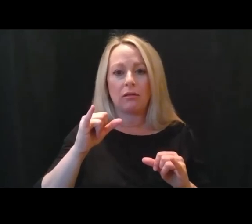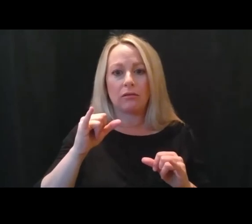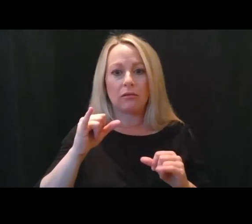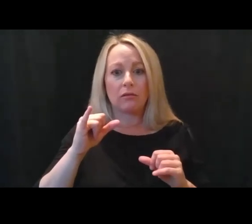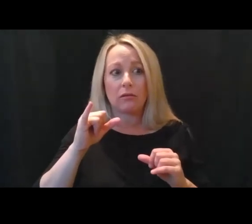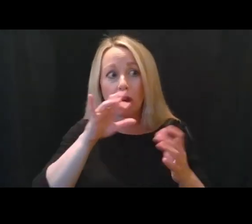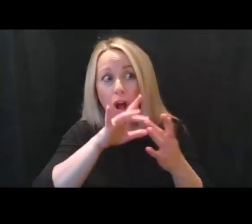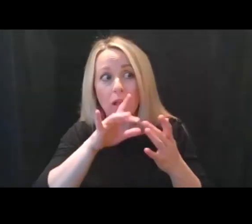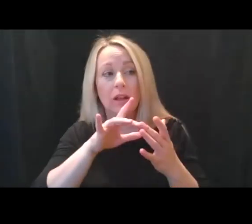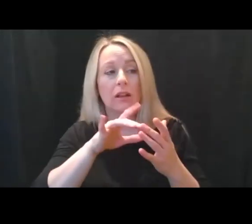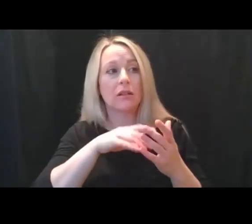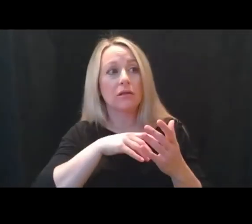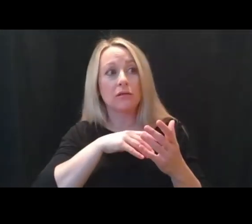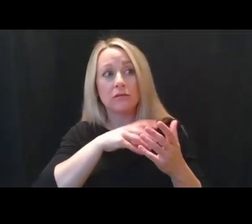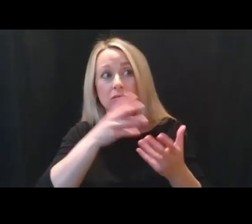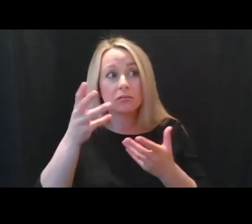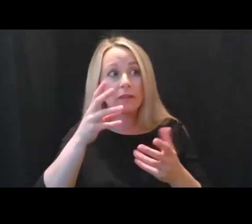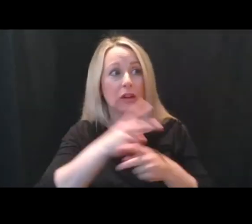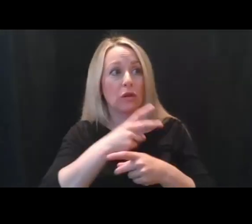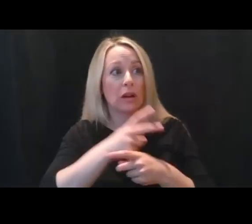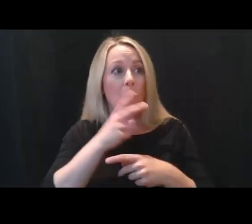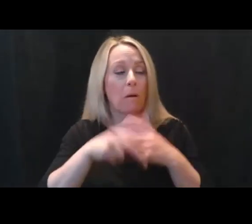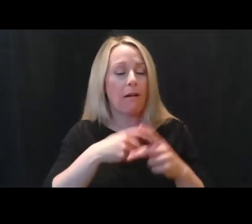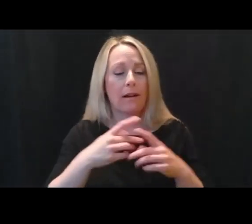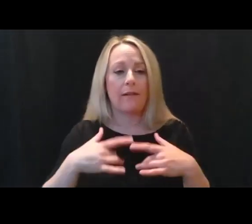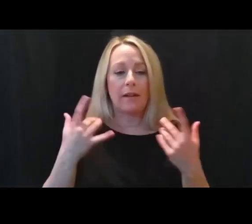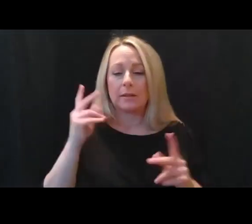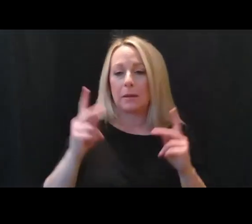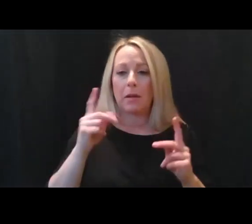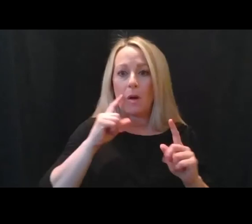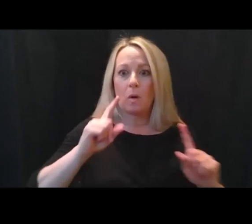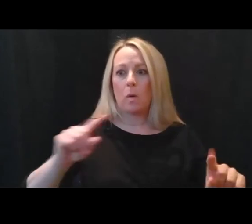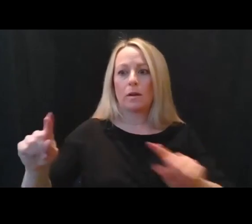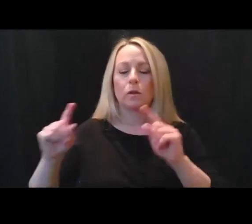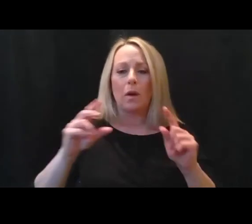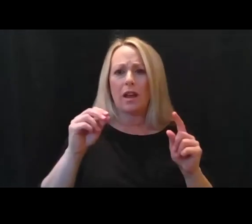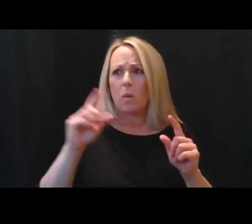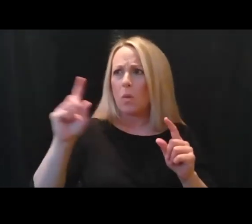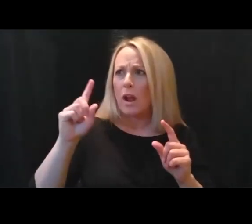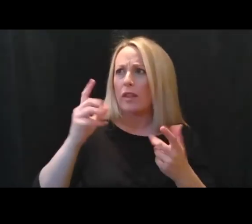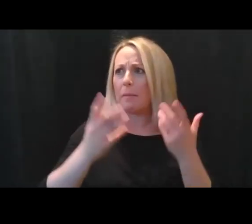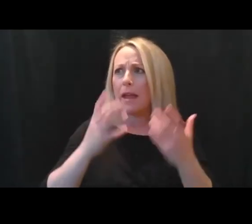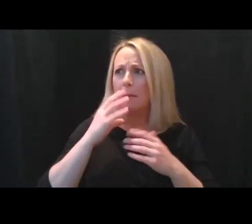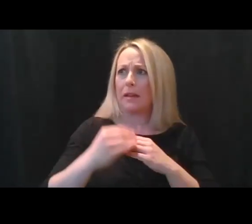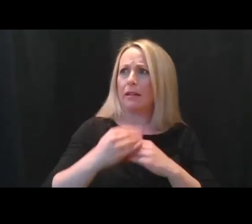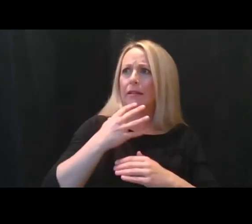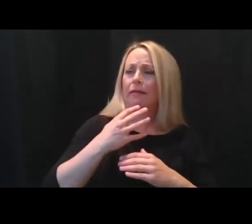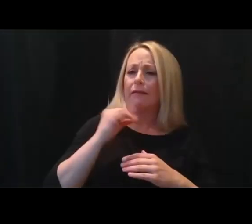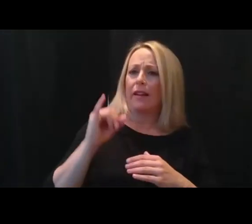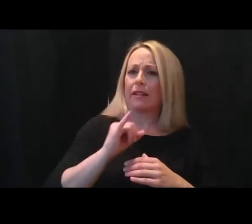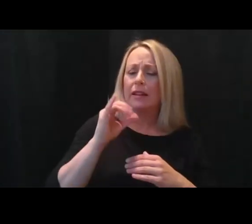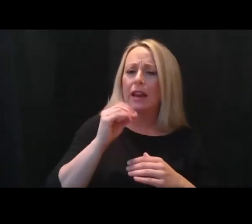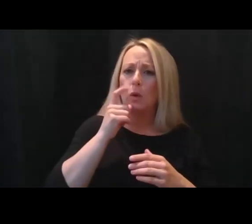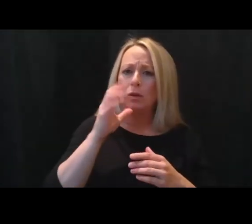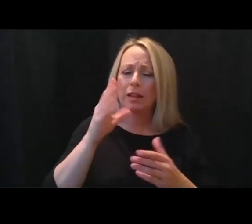of events have people been going to and where they might have become infected and who their close contacts are. And of